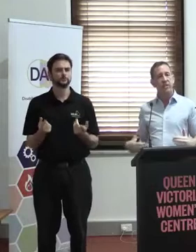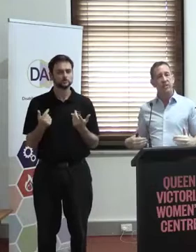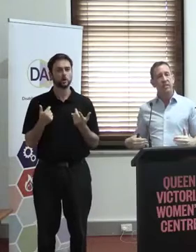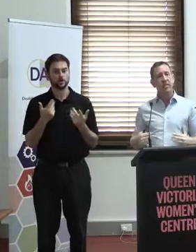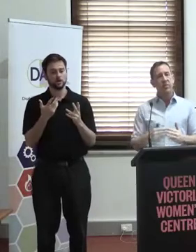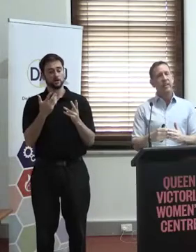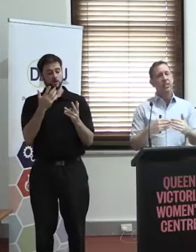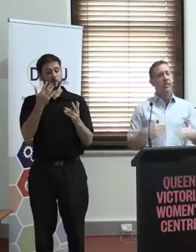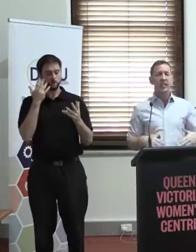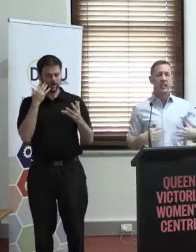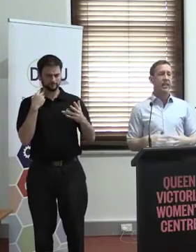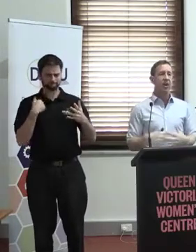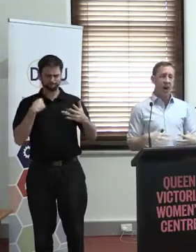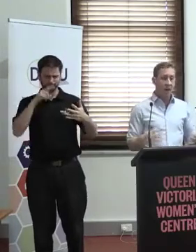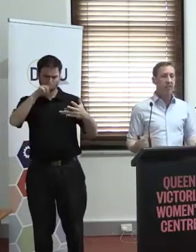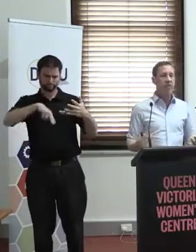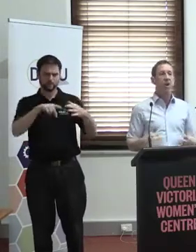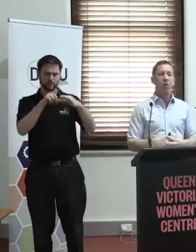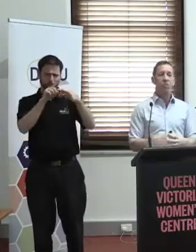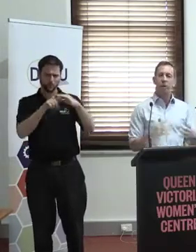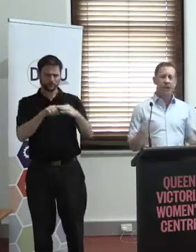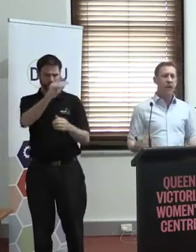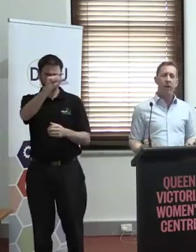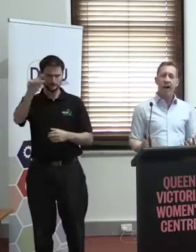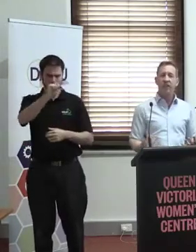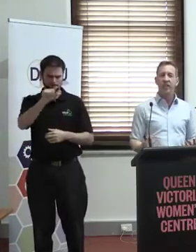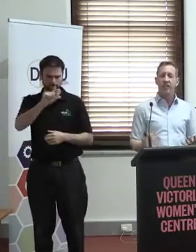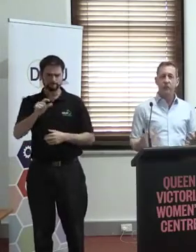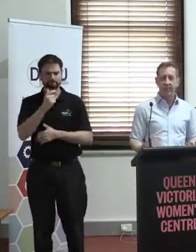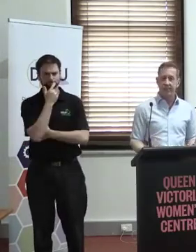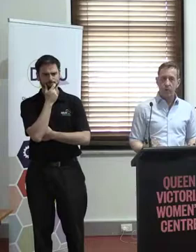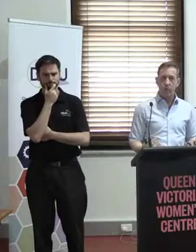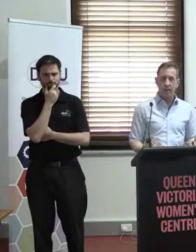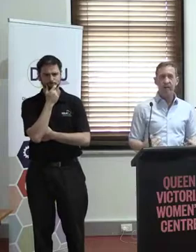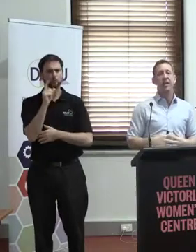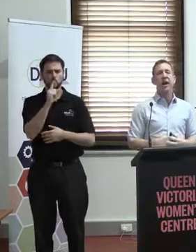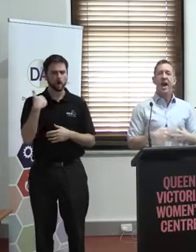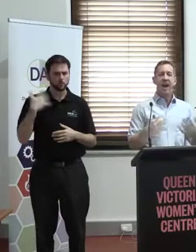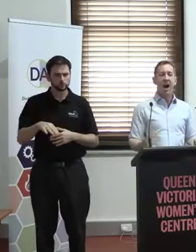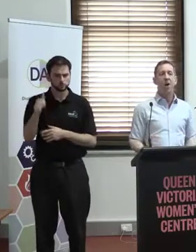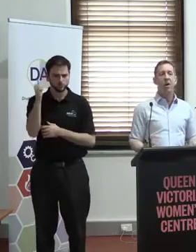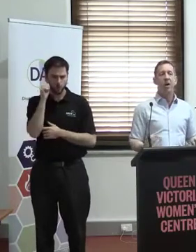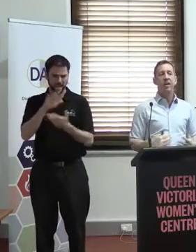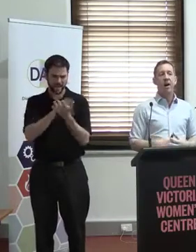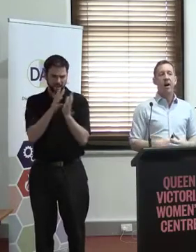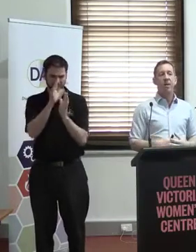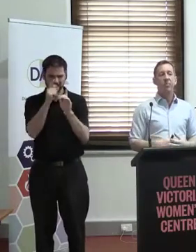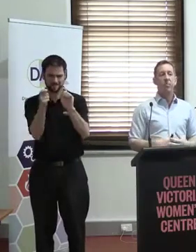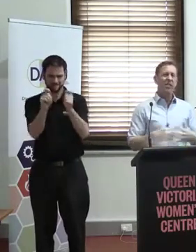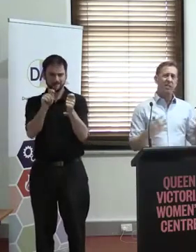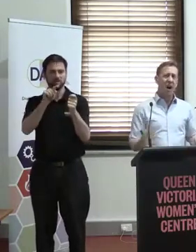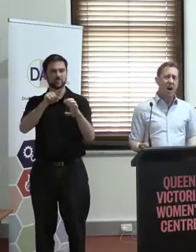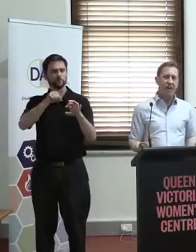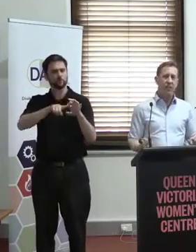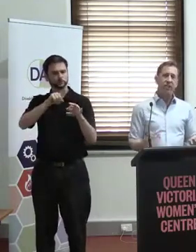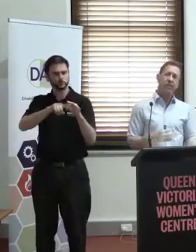of the questions, we need to be clearer on what data we're actually looking for and how